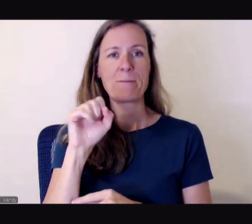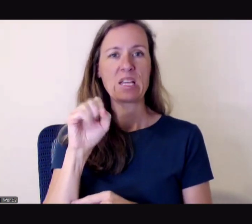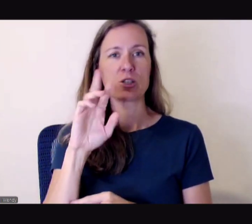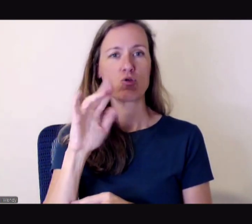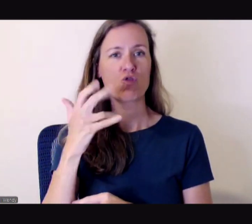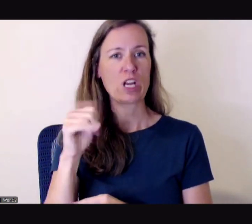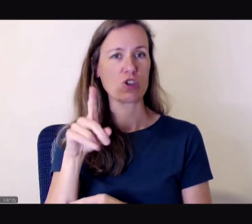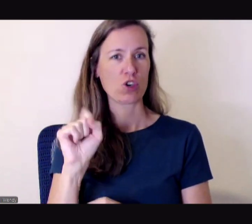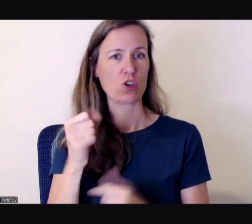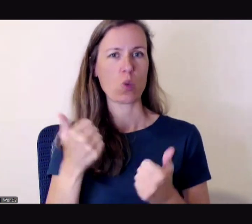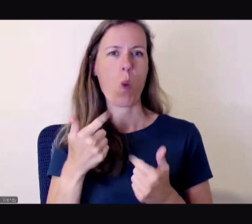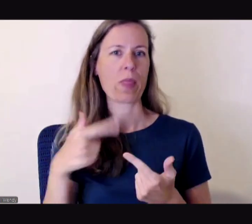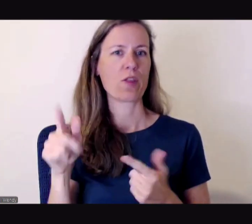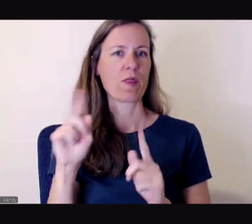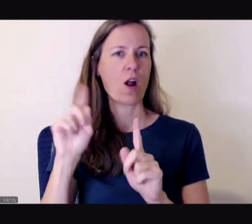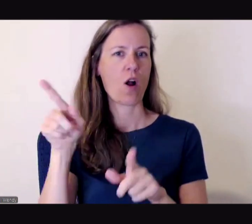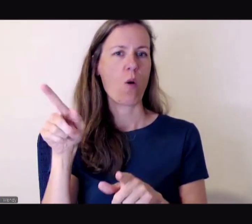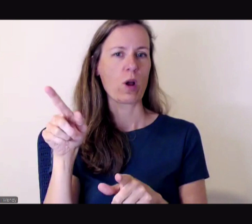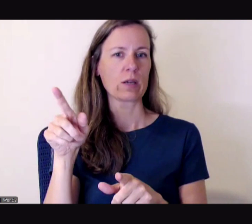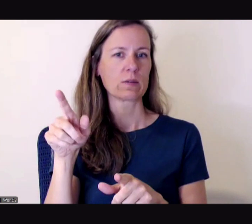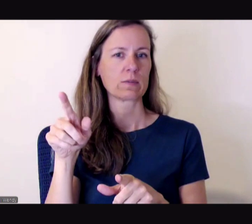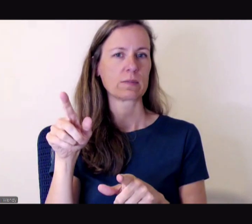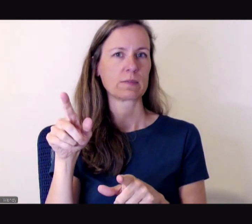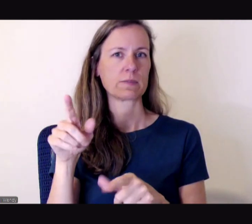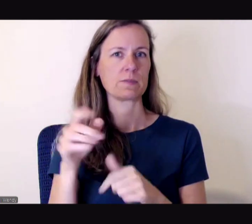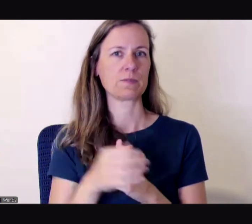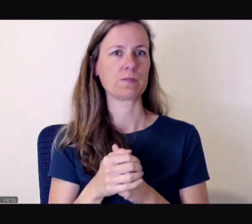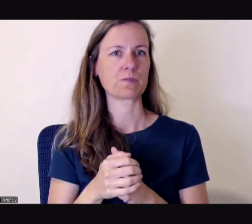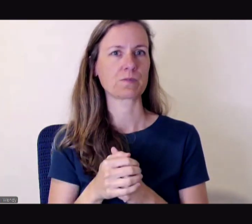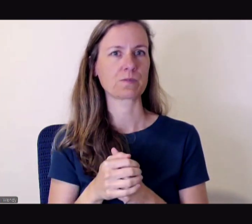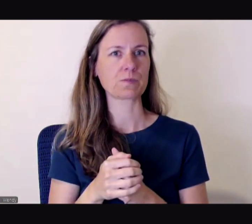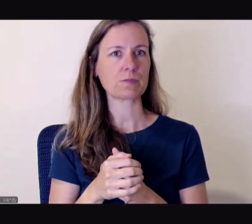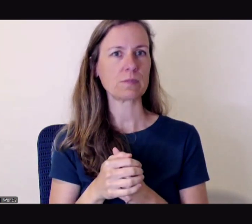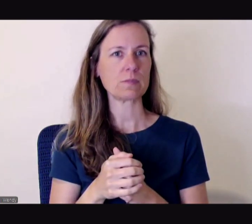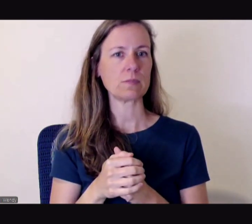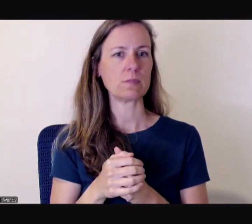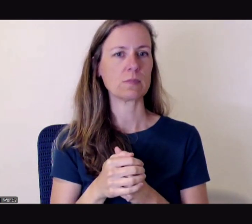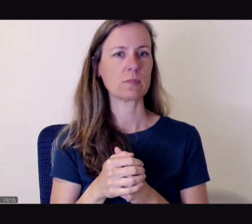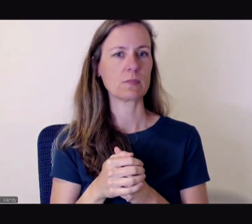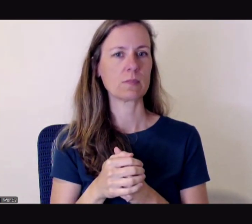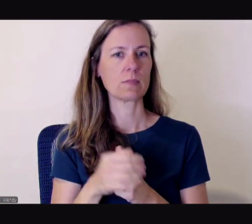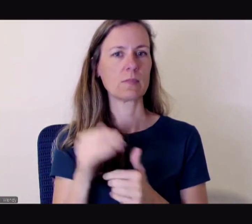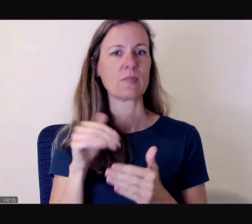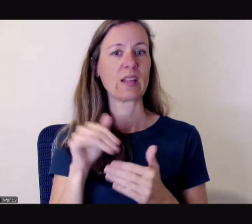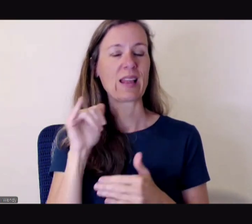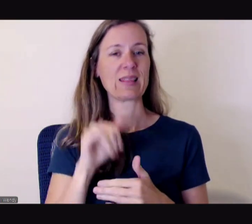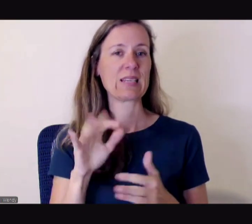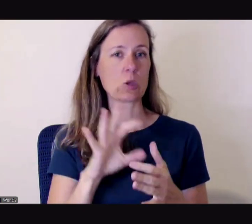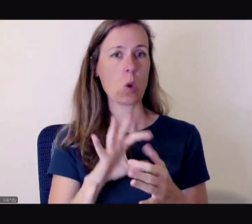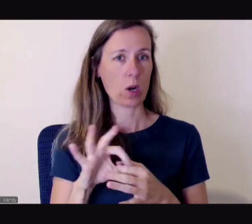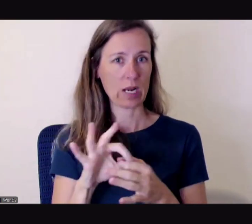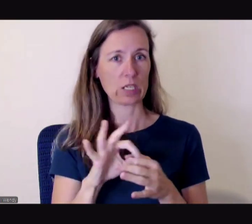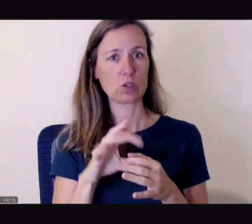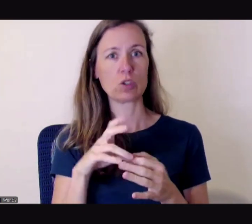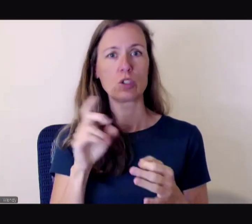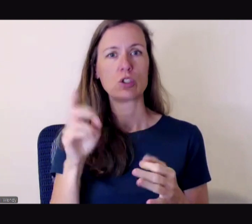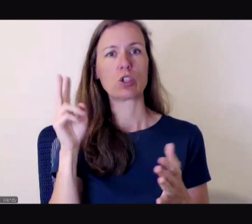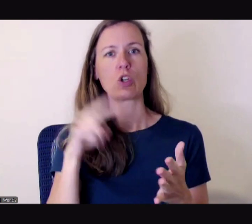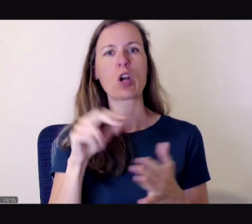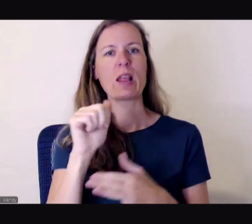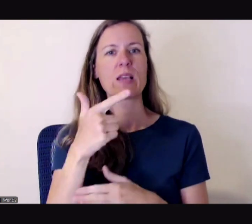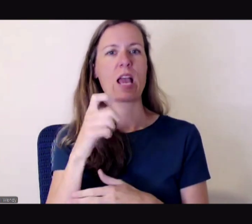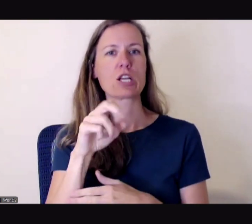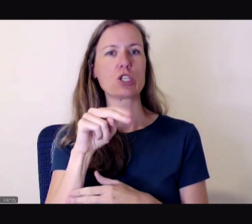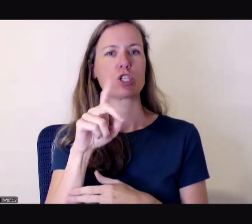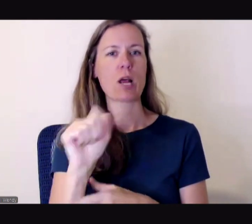are going. And but in this coordination, I think we should take a look at the agenda and say, okay,